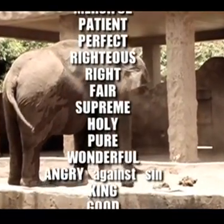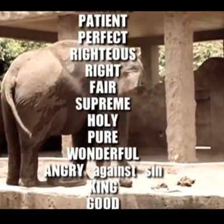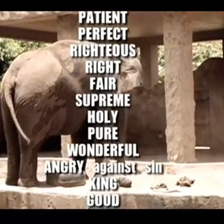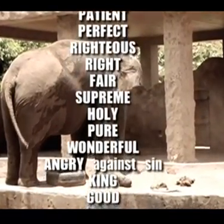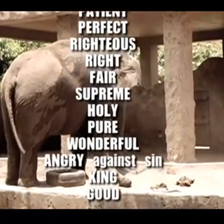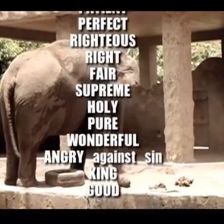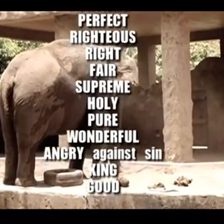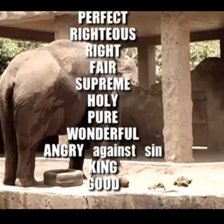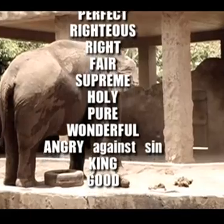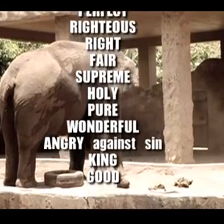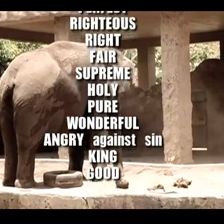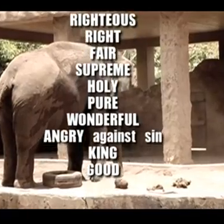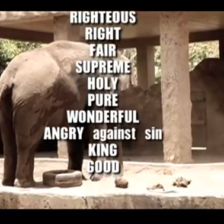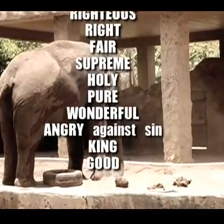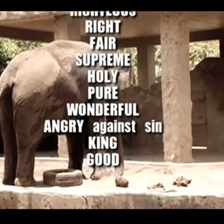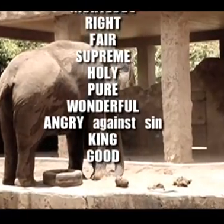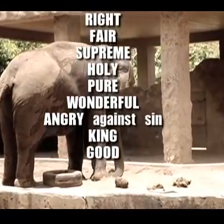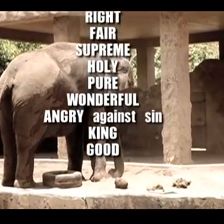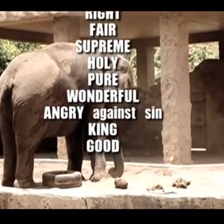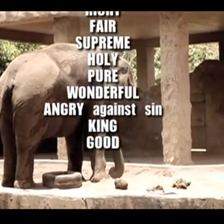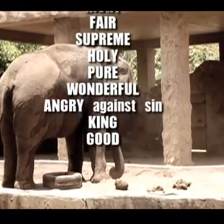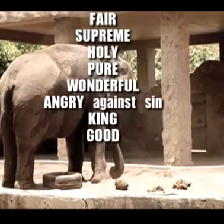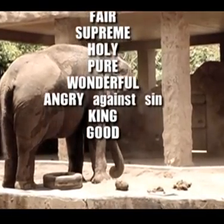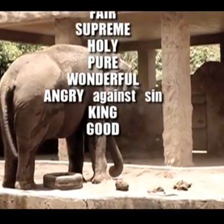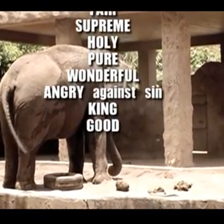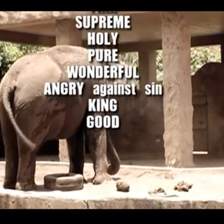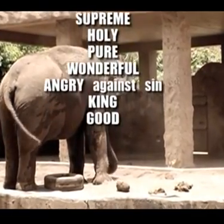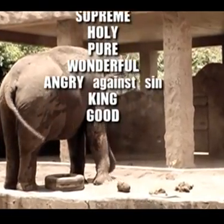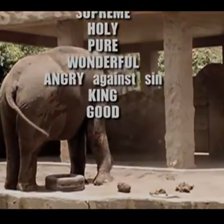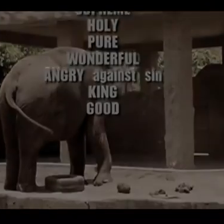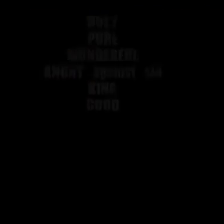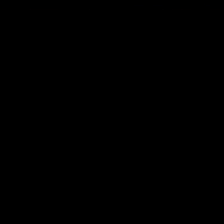pure, wonderful, angry against sin, King, good.